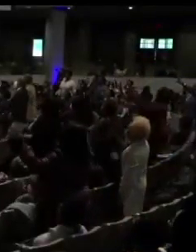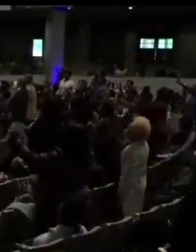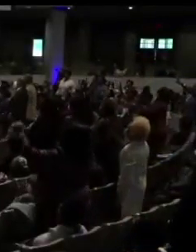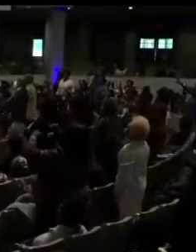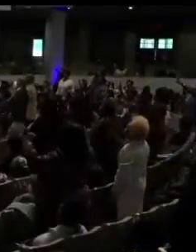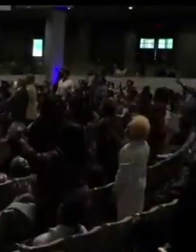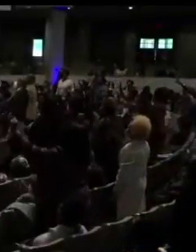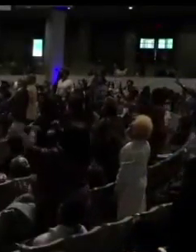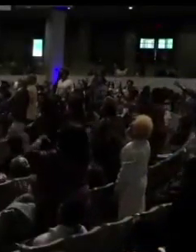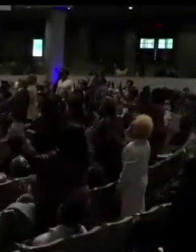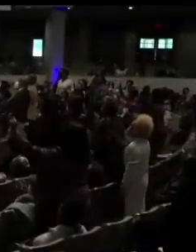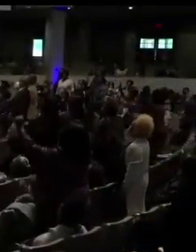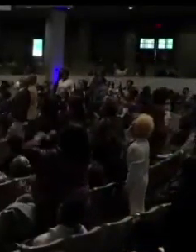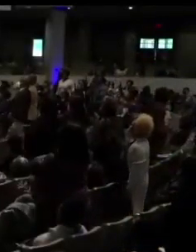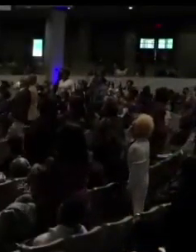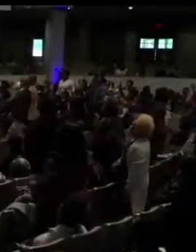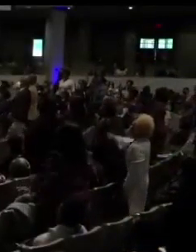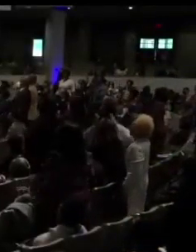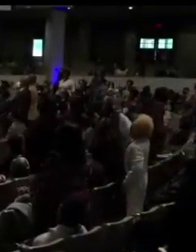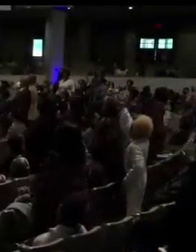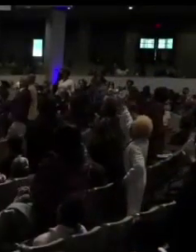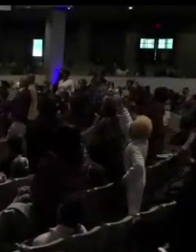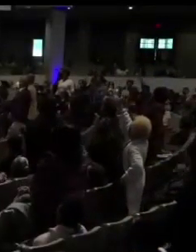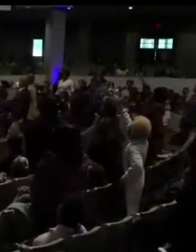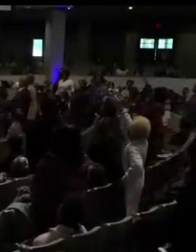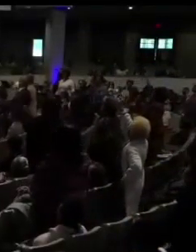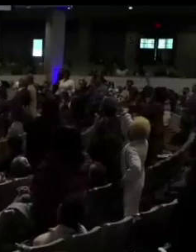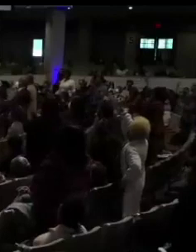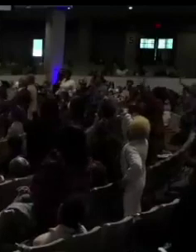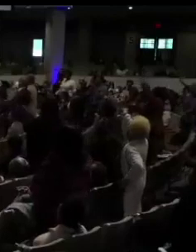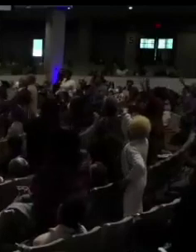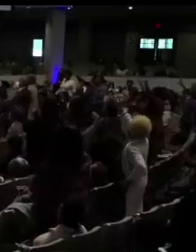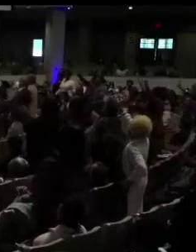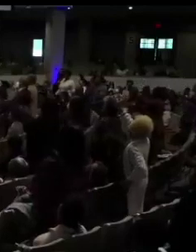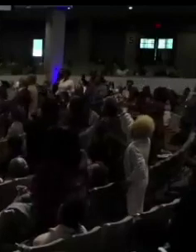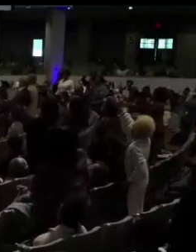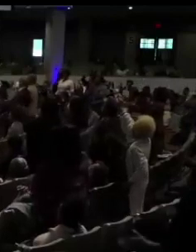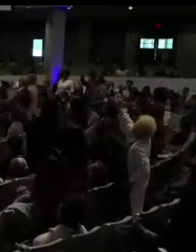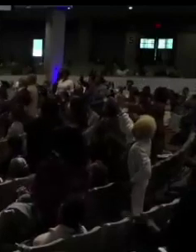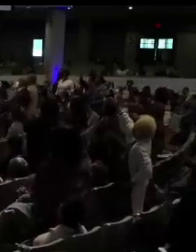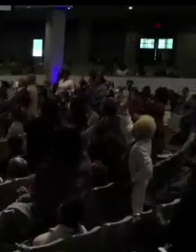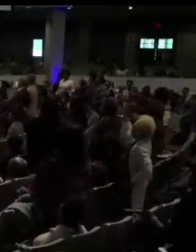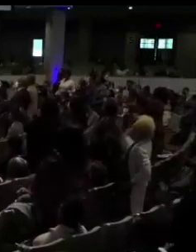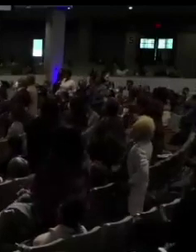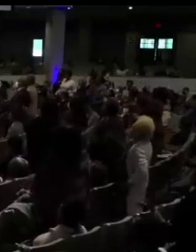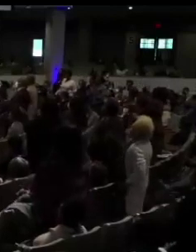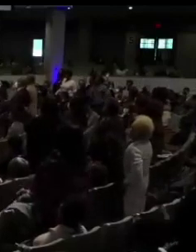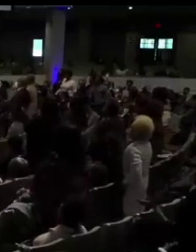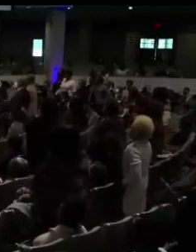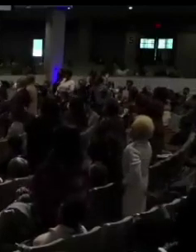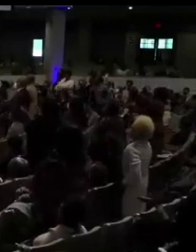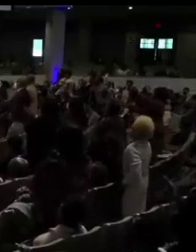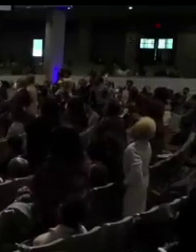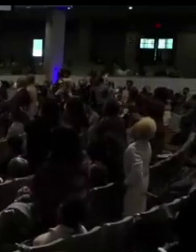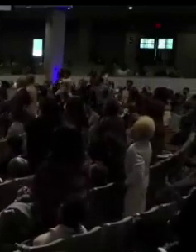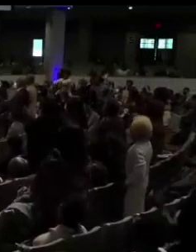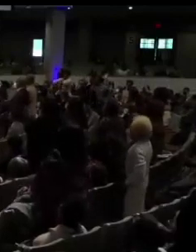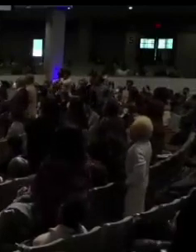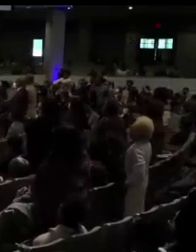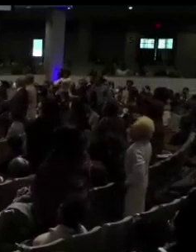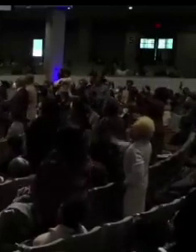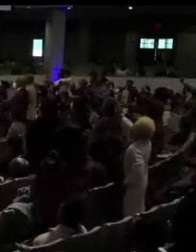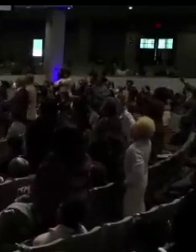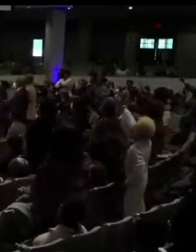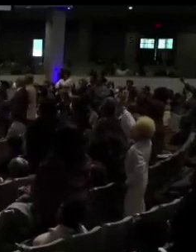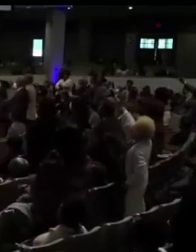another realm. God came and kicked the door down. Y'all ain't saying that. Open up the door. Sat on your boss